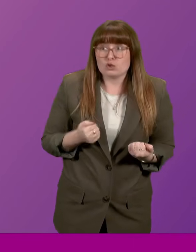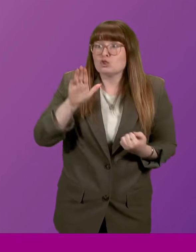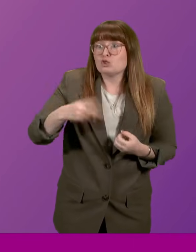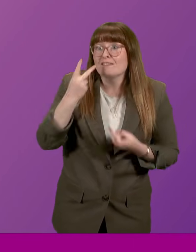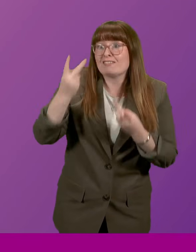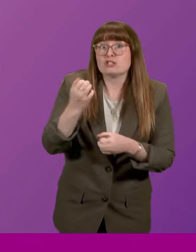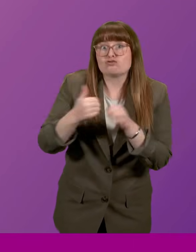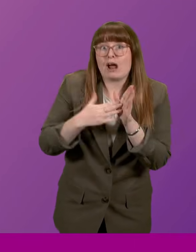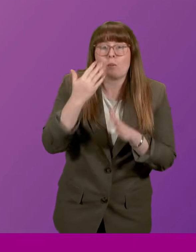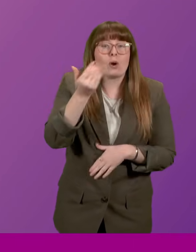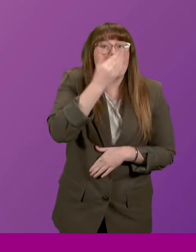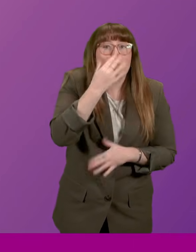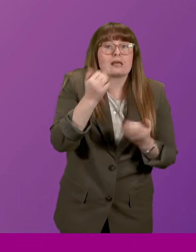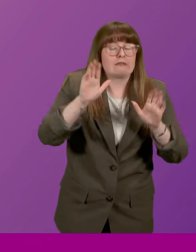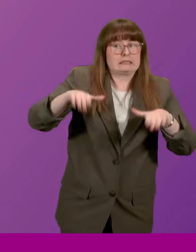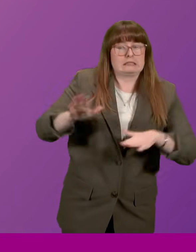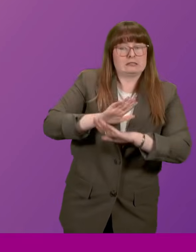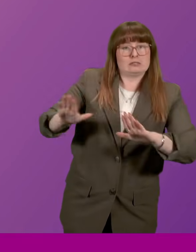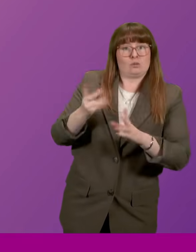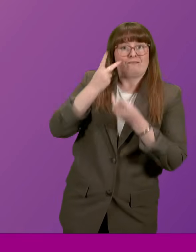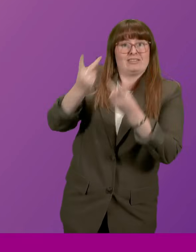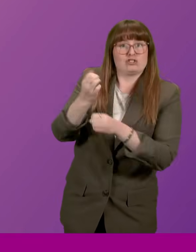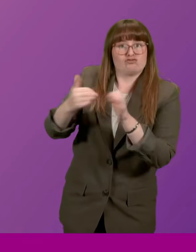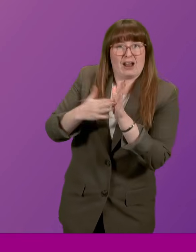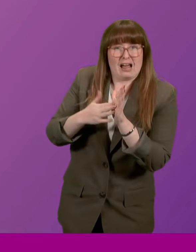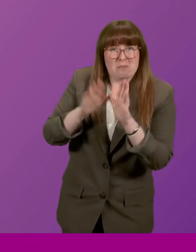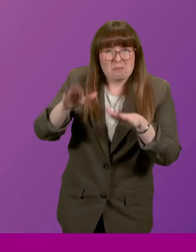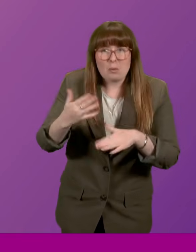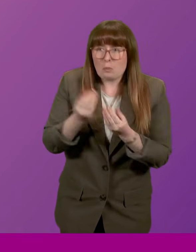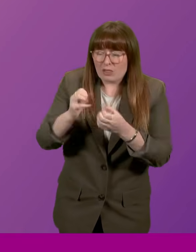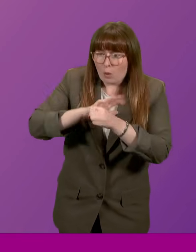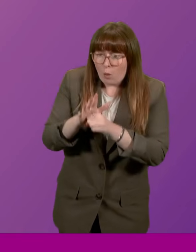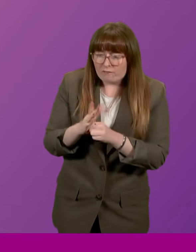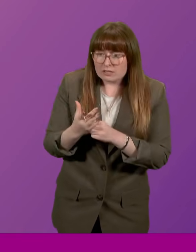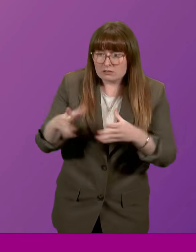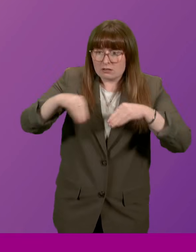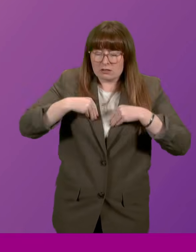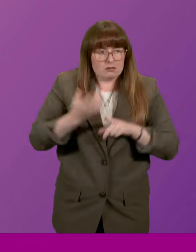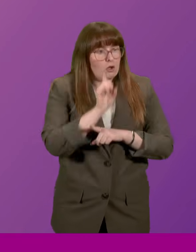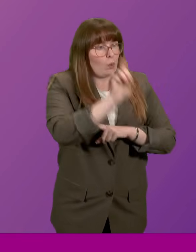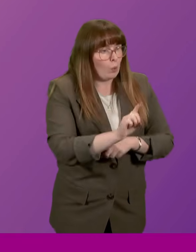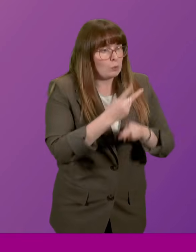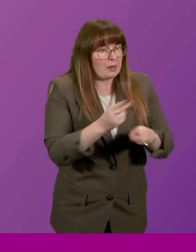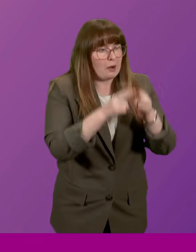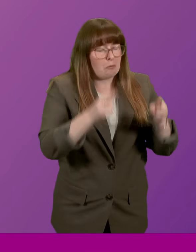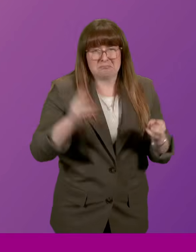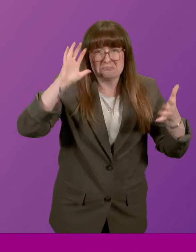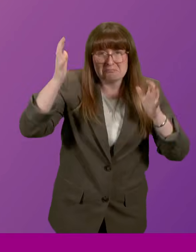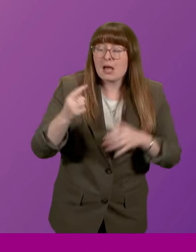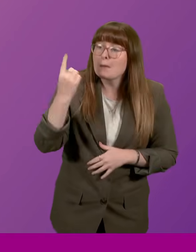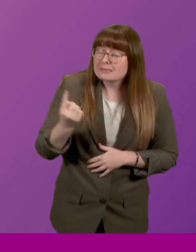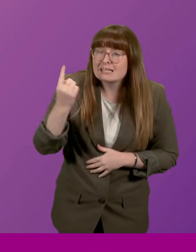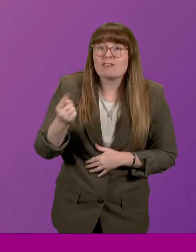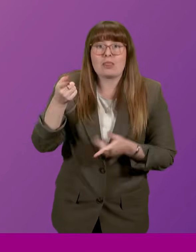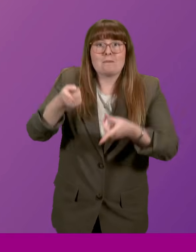their granny when they've got a cold, never mind putting COVID-positive patients into care homes. John Swinney was the Minister for COVID Recovery,